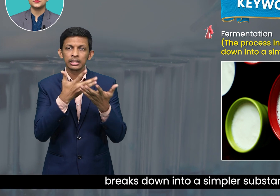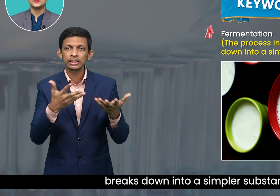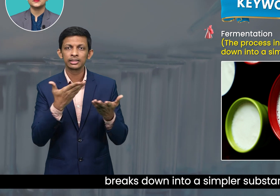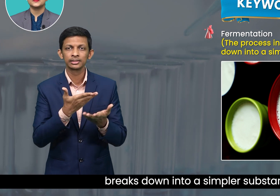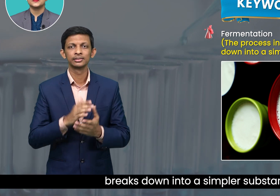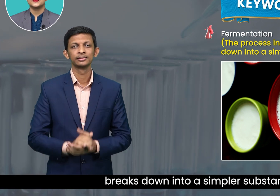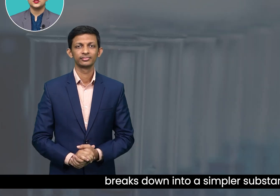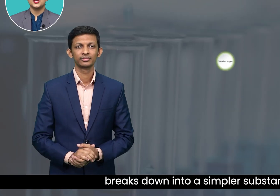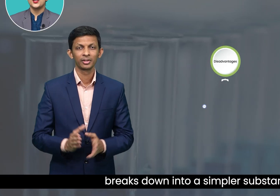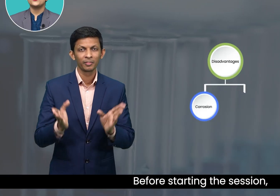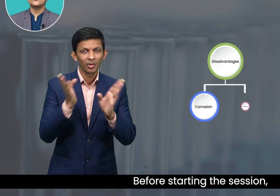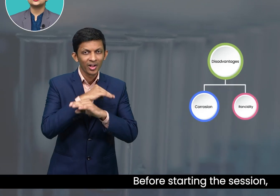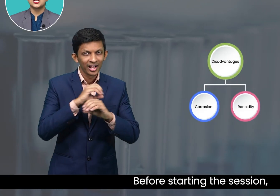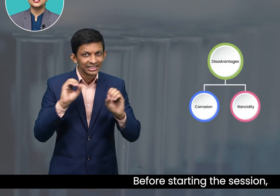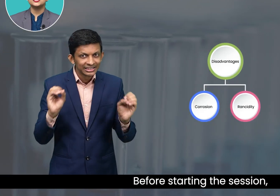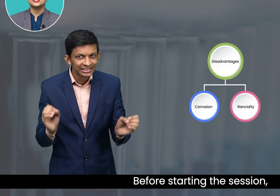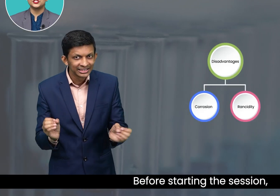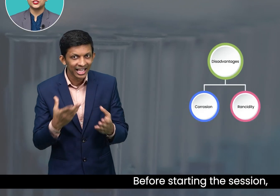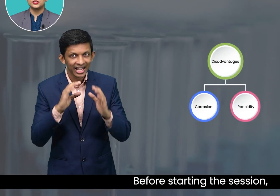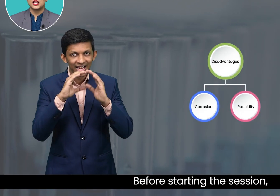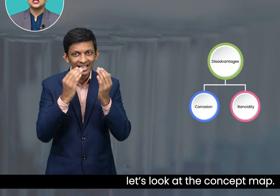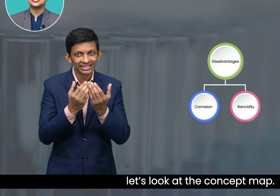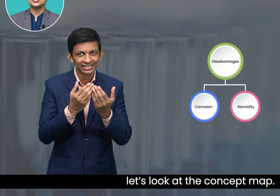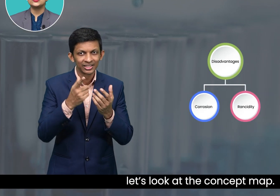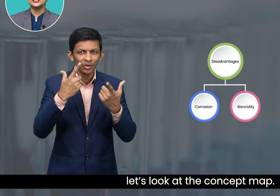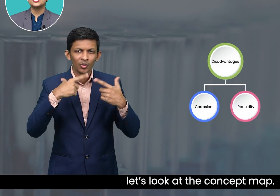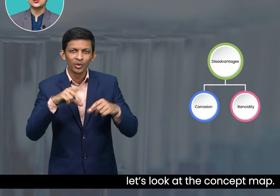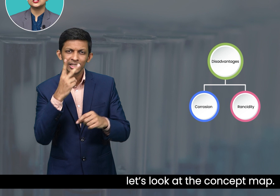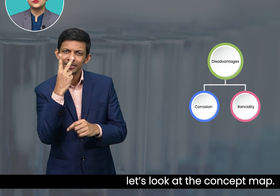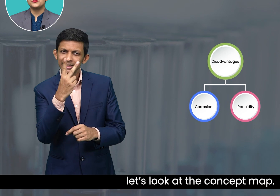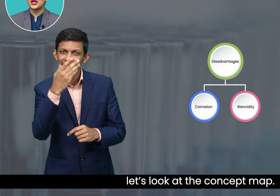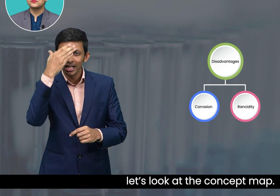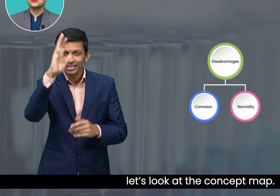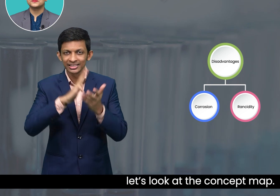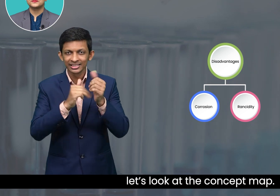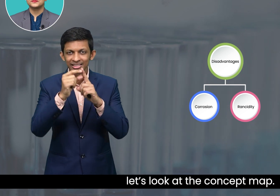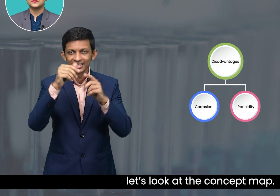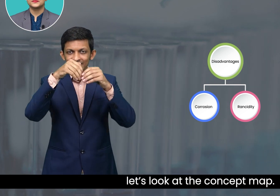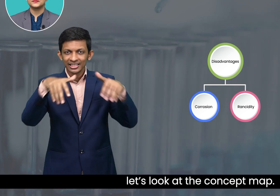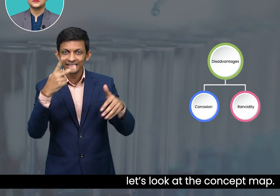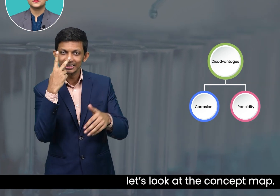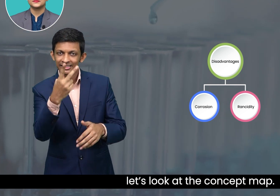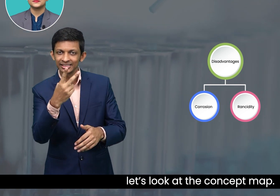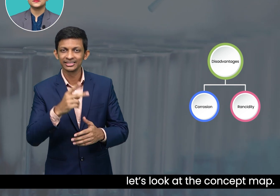substance. Before starting this session, let's look at the concept map.